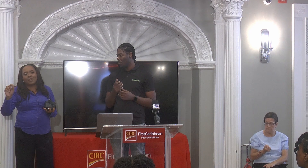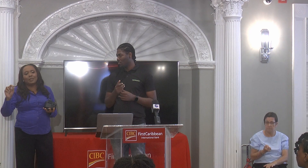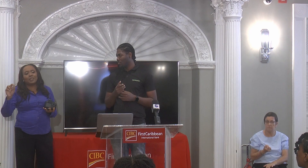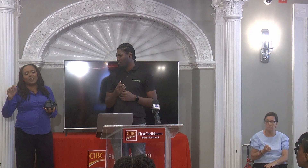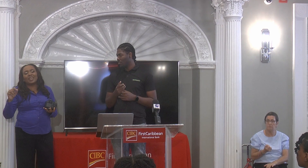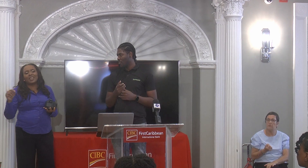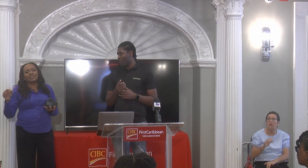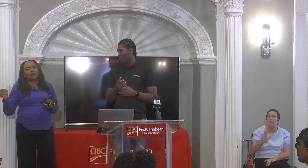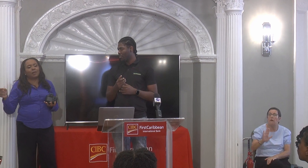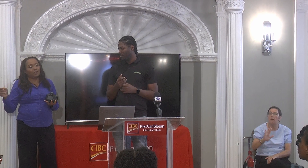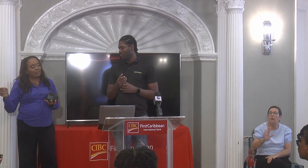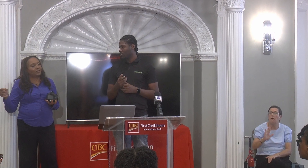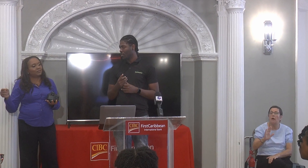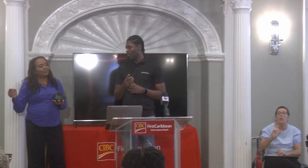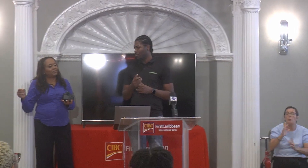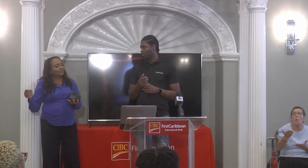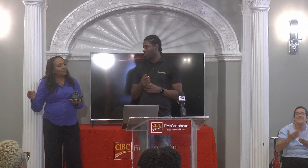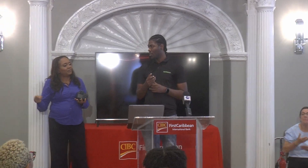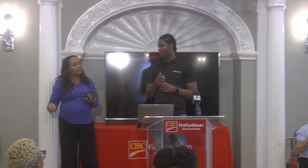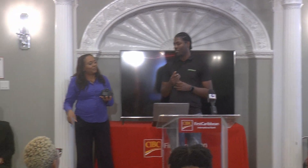give me money because I can talk.